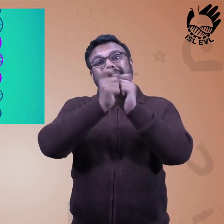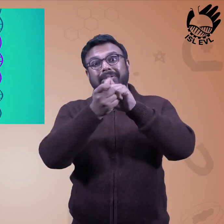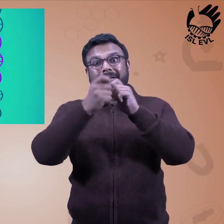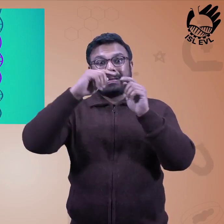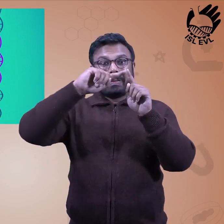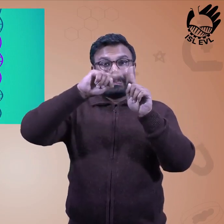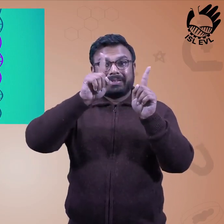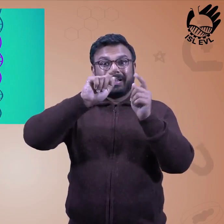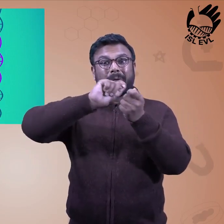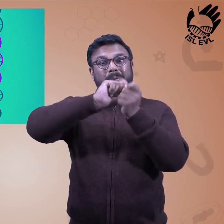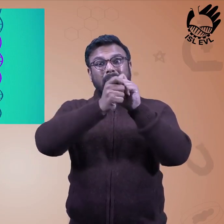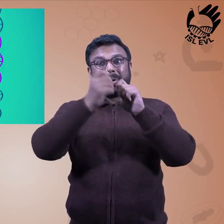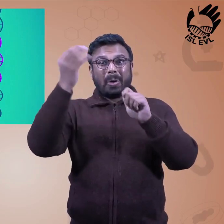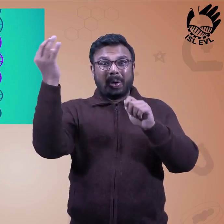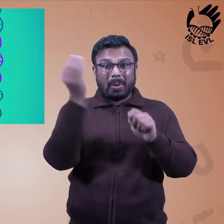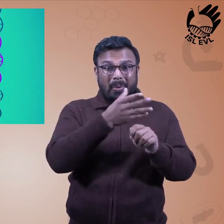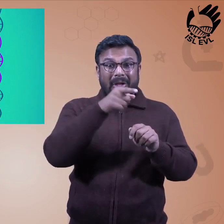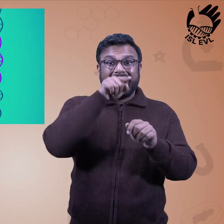time.